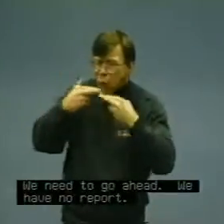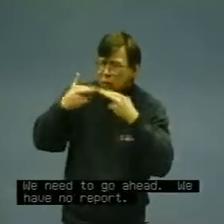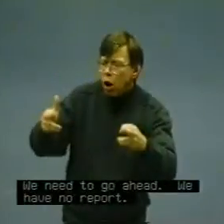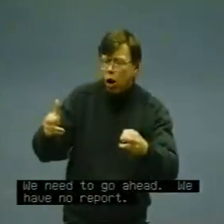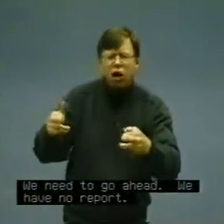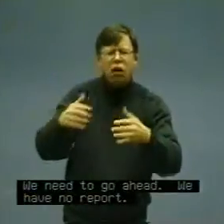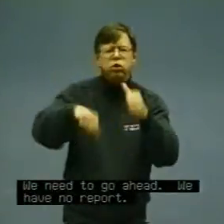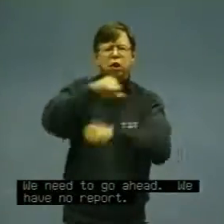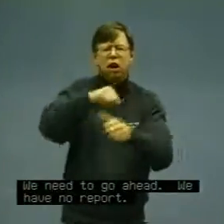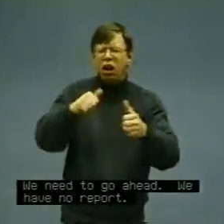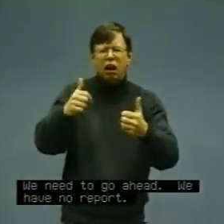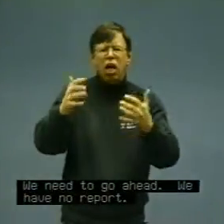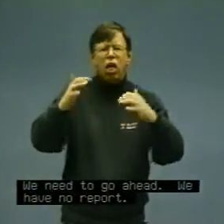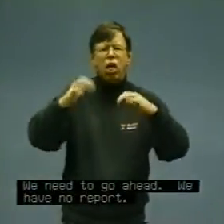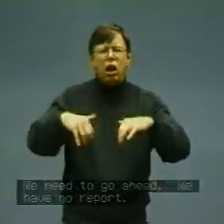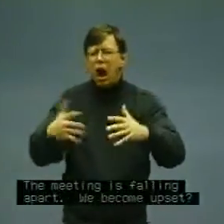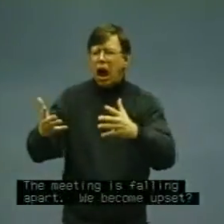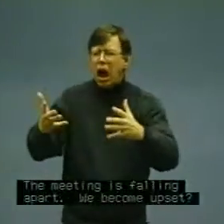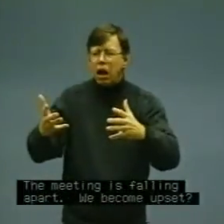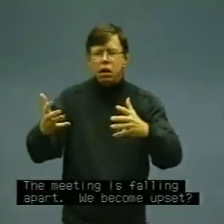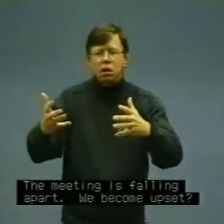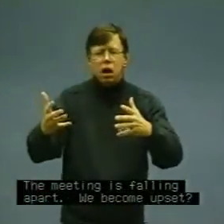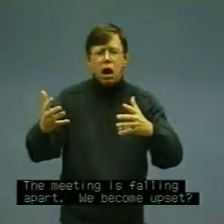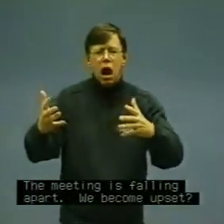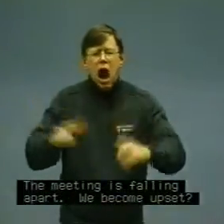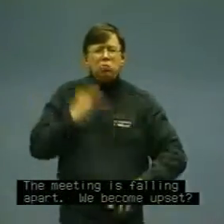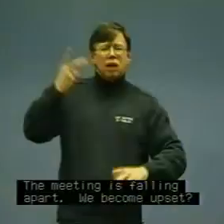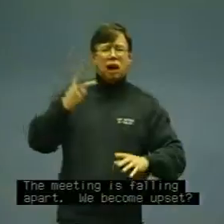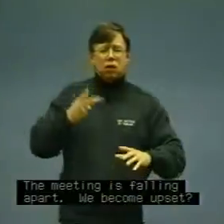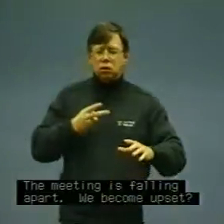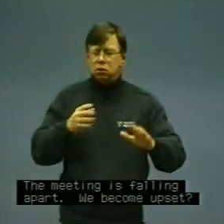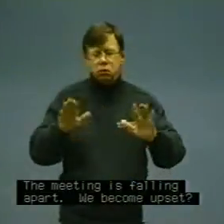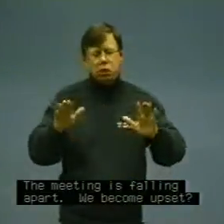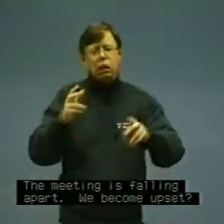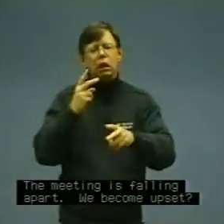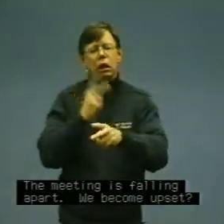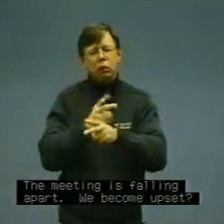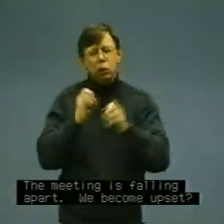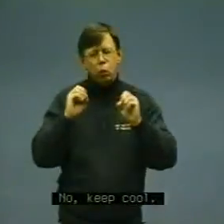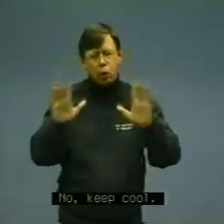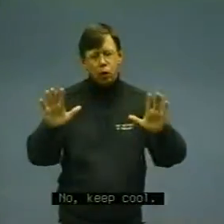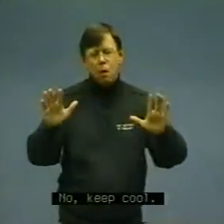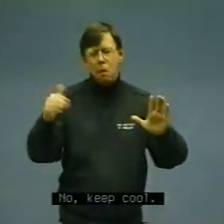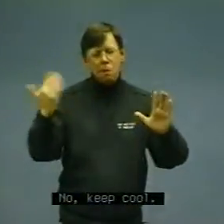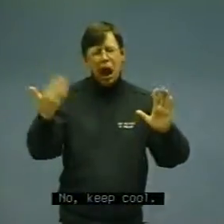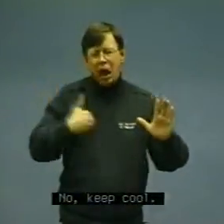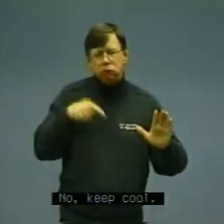We need to go ahead. We have no report. The meeting is falling apart. We become upset. No.